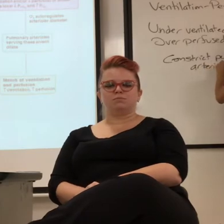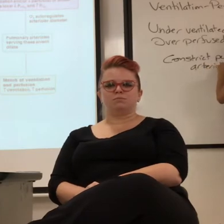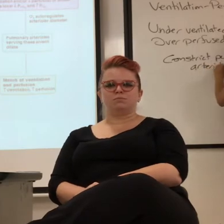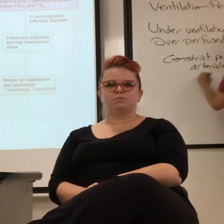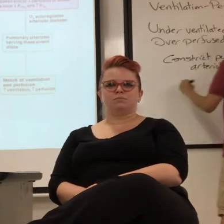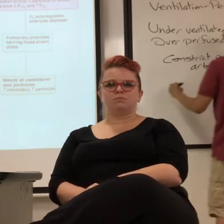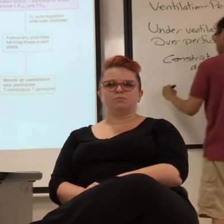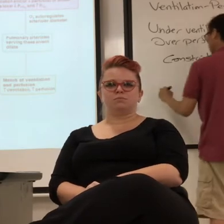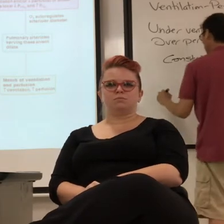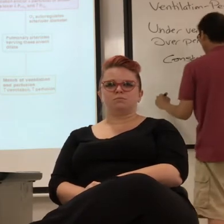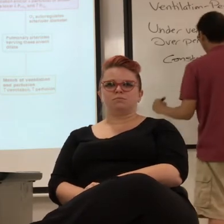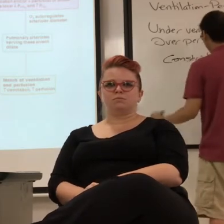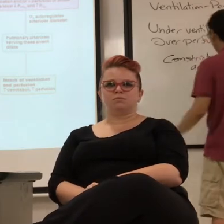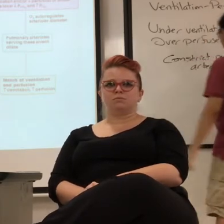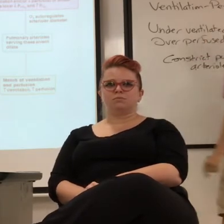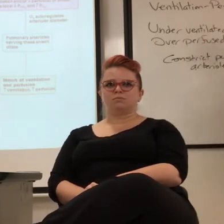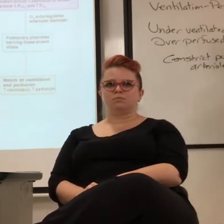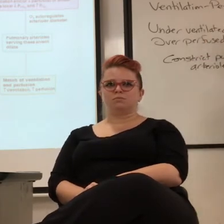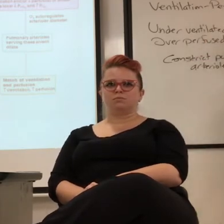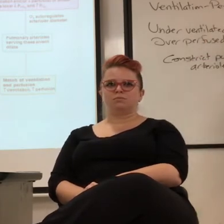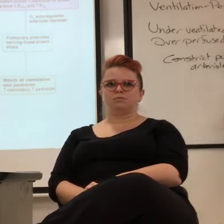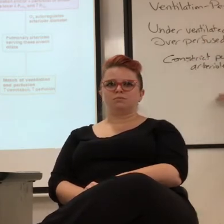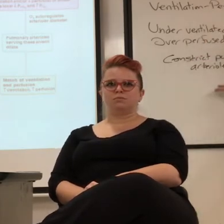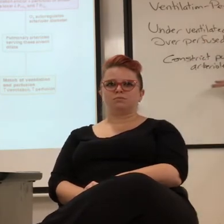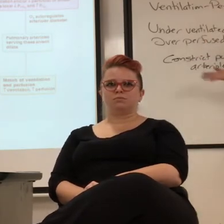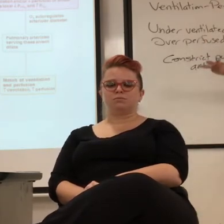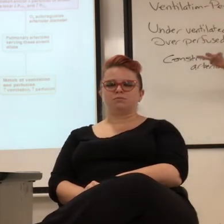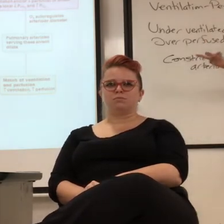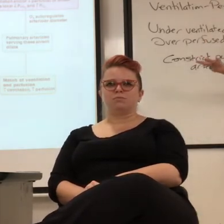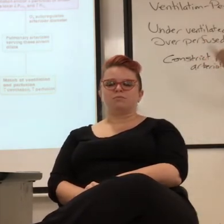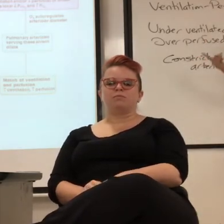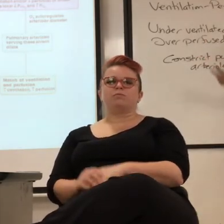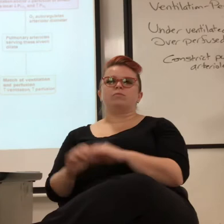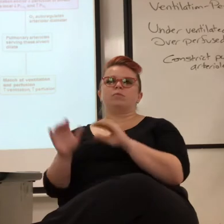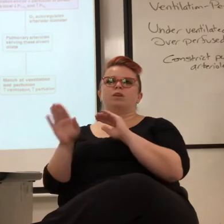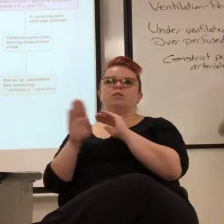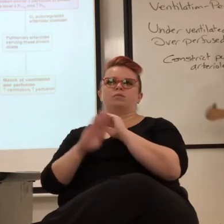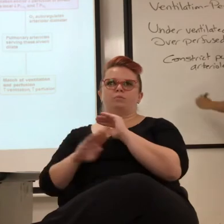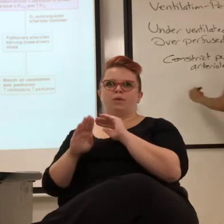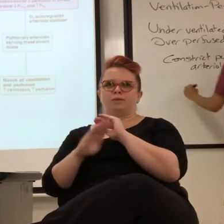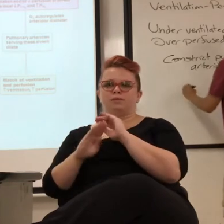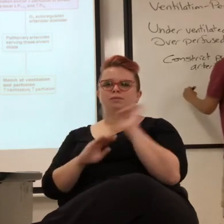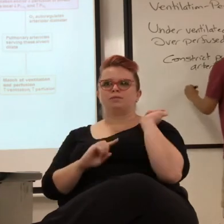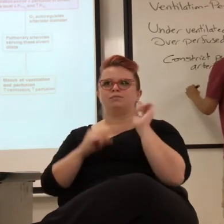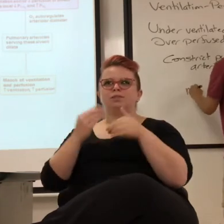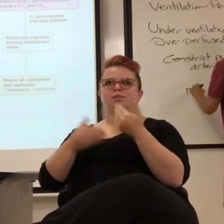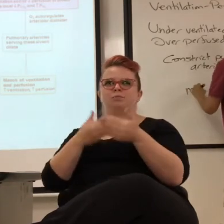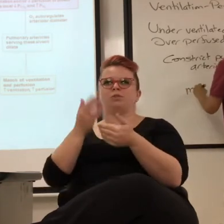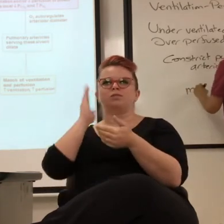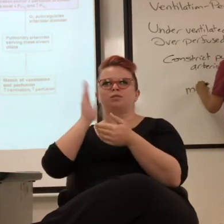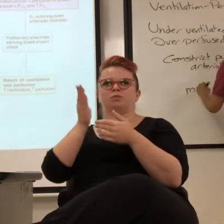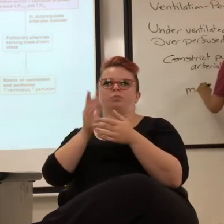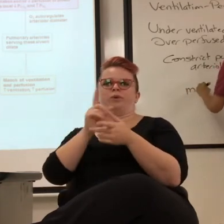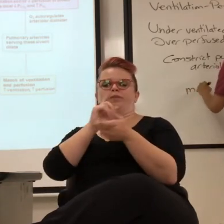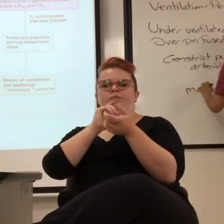arteriole. So basically, that corrects it, it's matched.